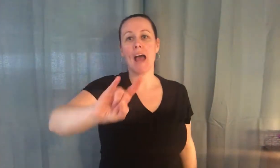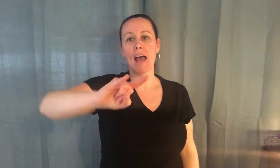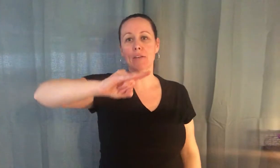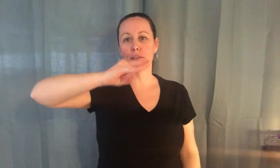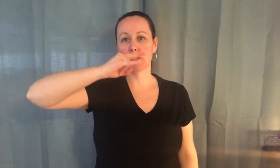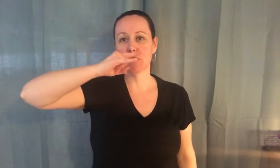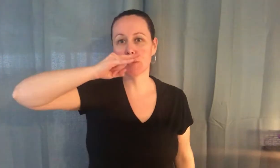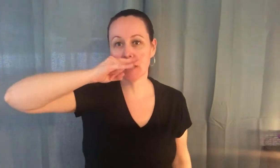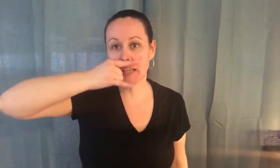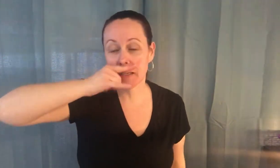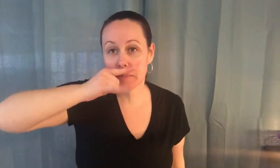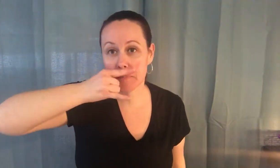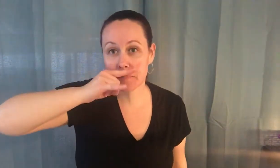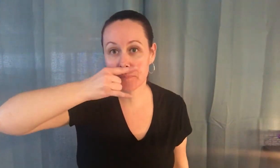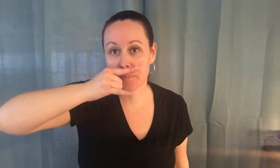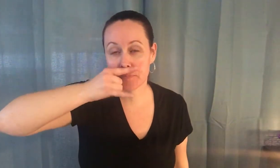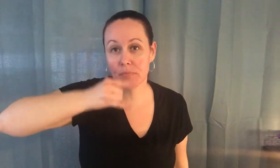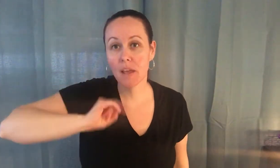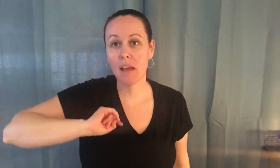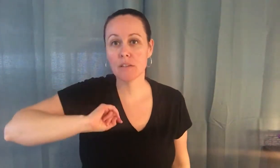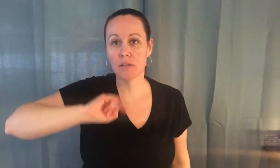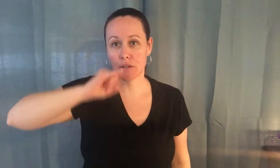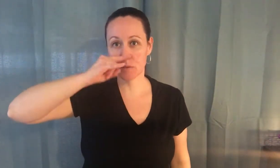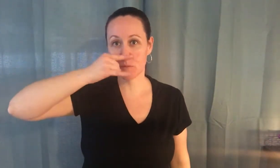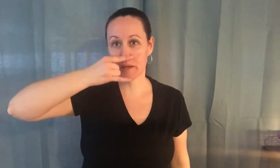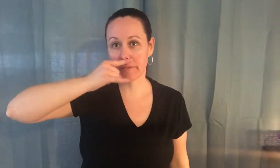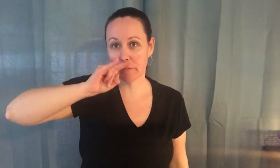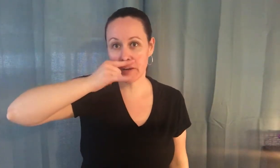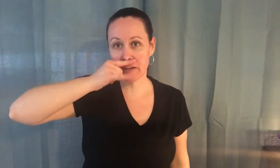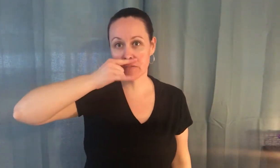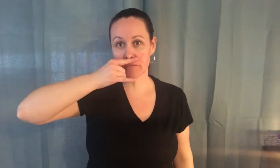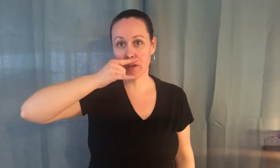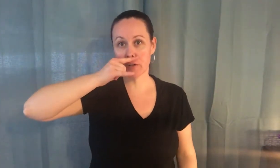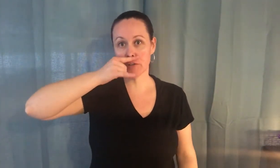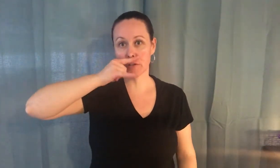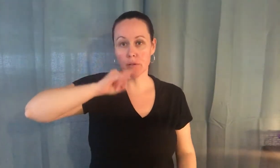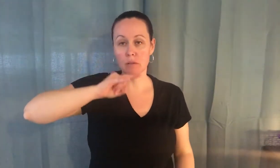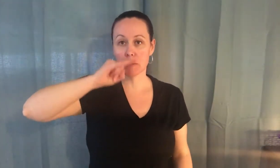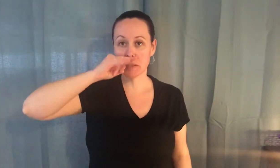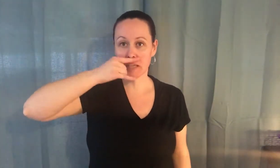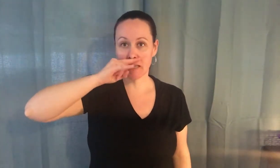and you're going to do kid. So you're going to wiggle right under your nose. Kid.